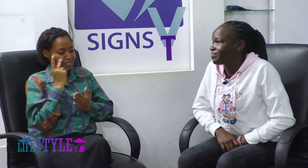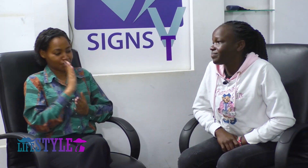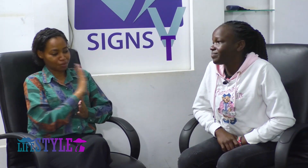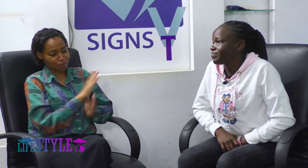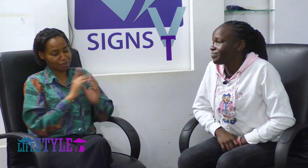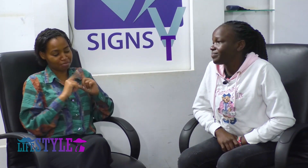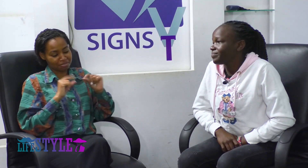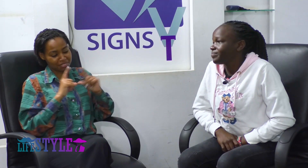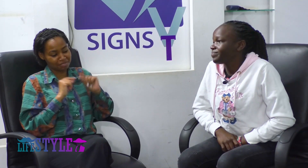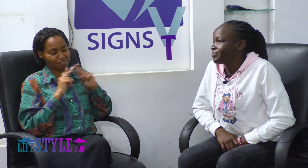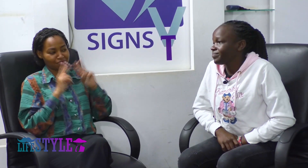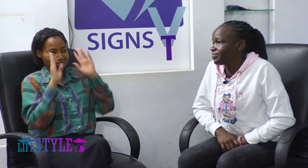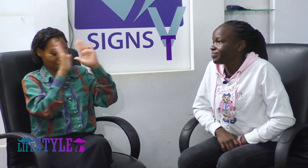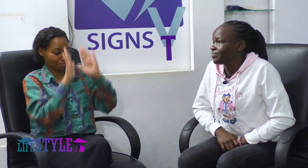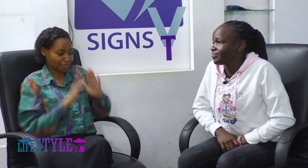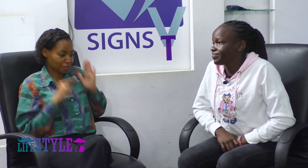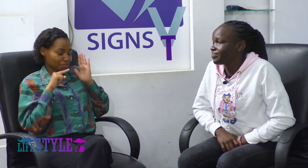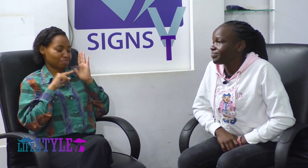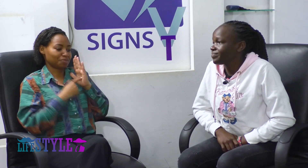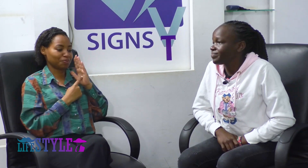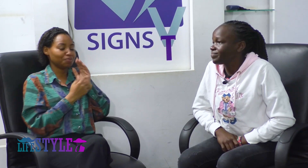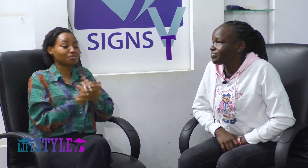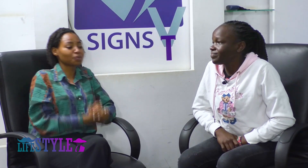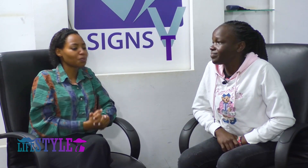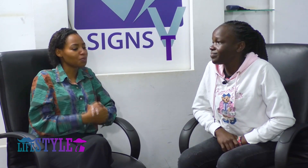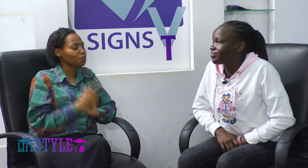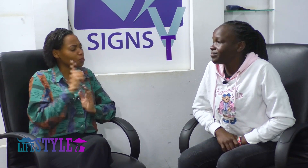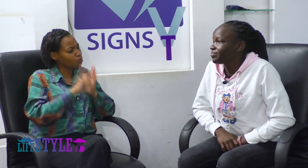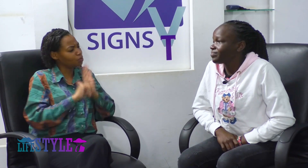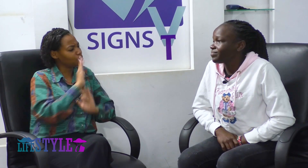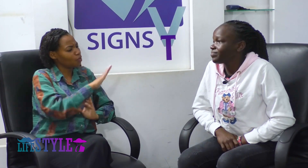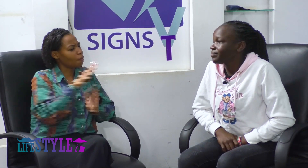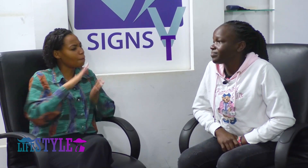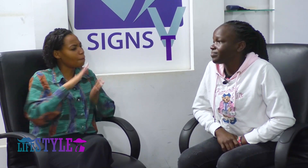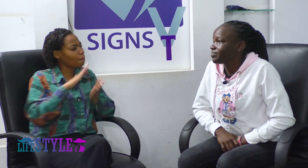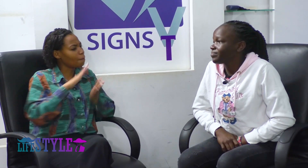That's nice. And I can see you've talked